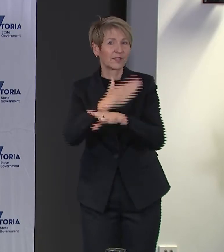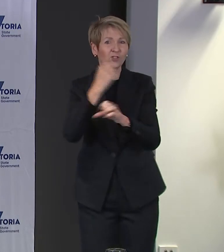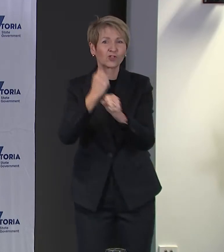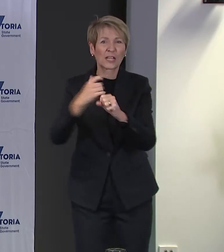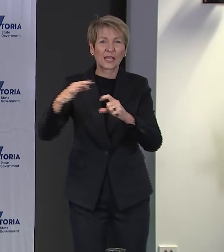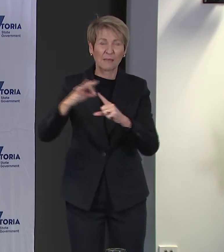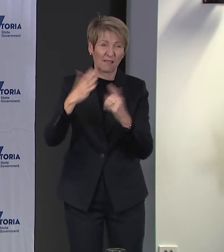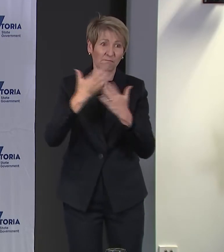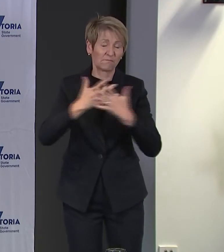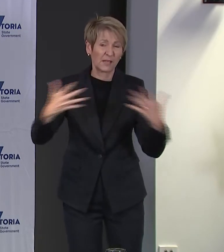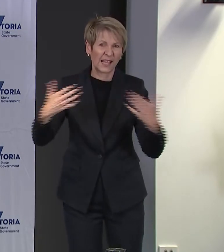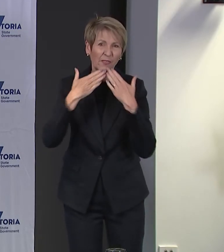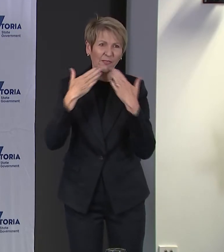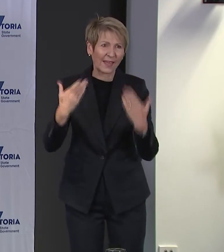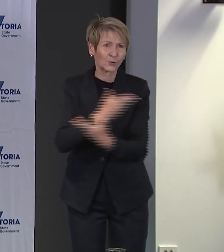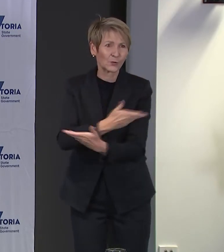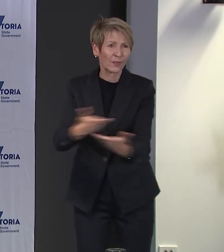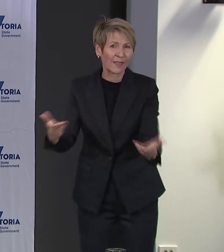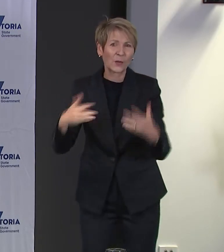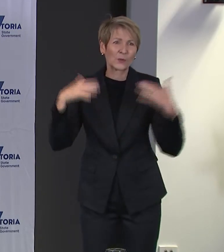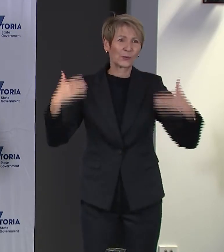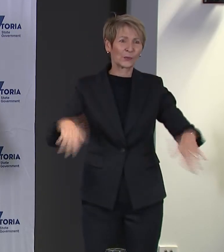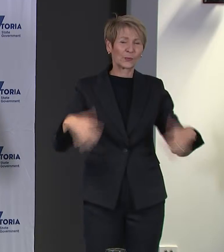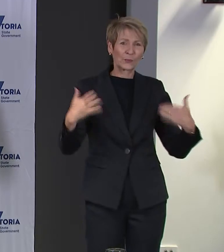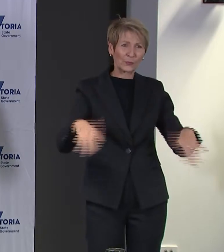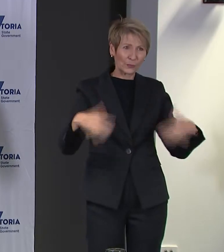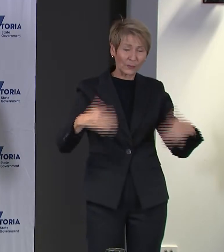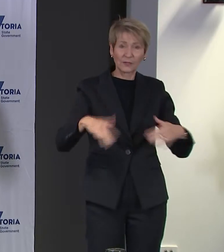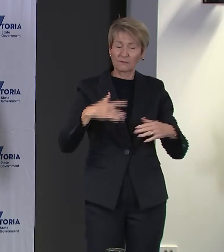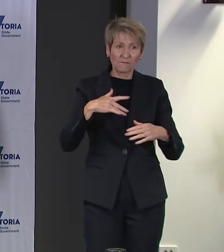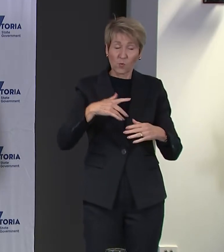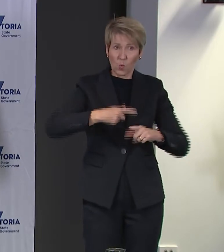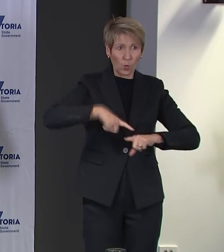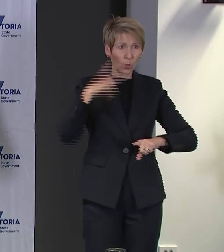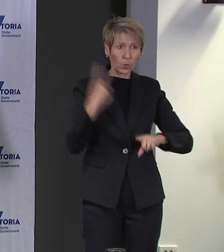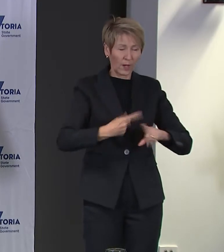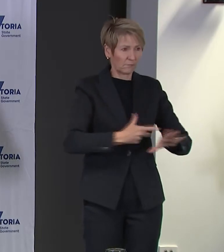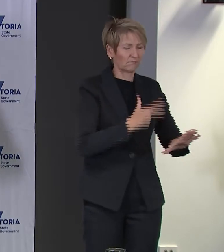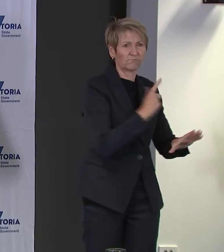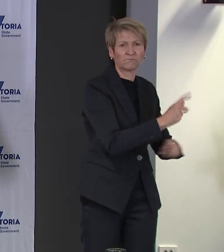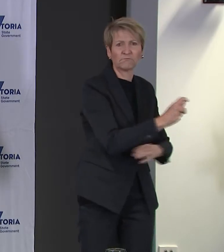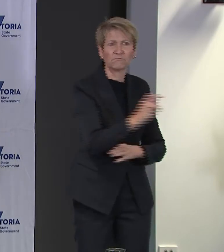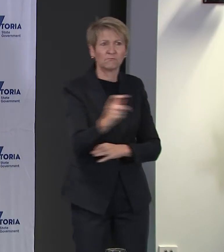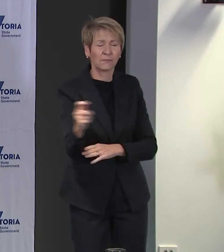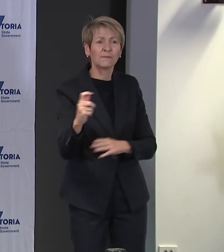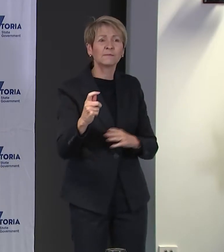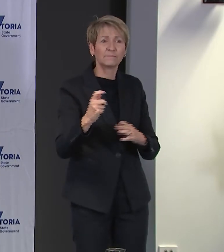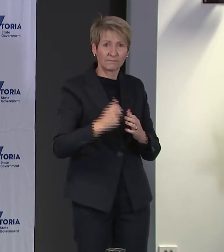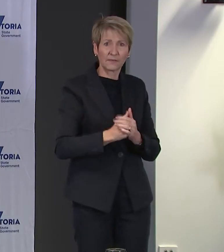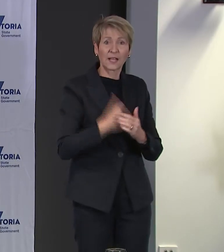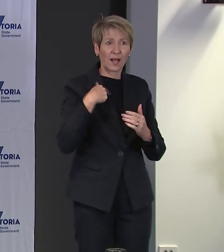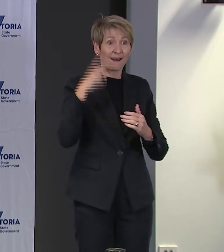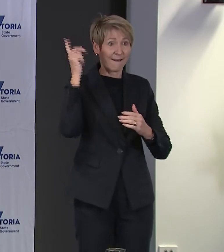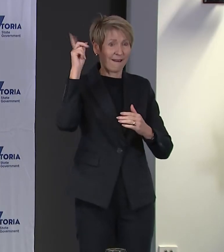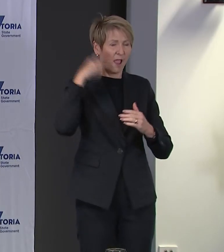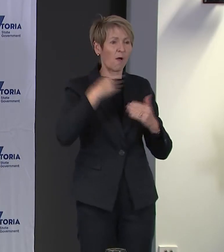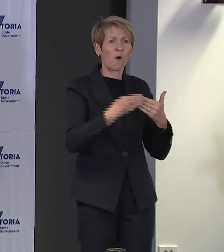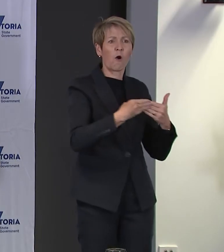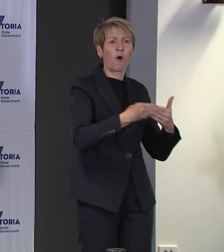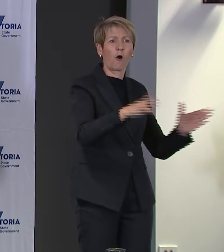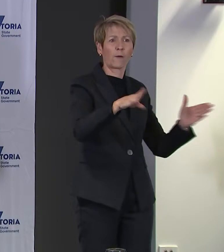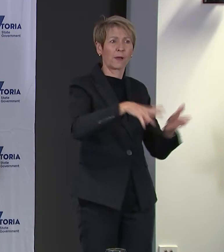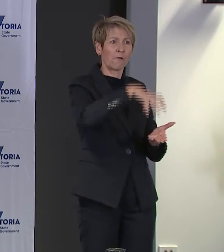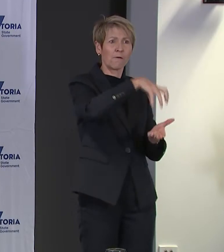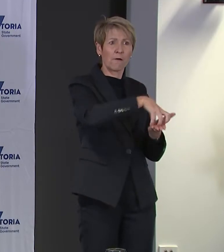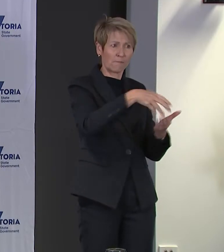surgeries in driving this really rapid vaccination program. We continue to open our vaccination clinics today and tomorrow